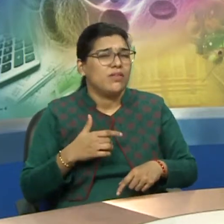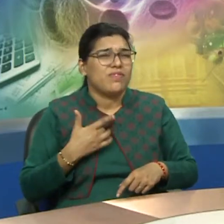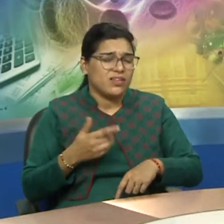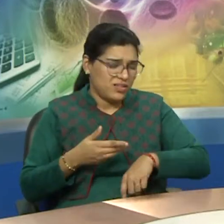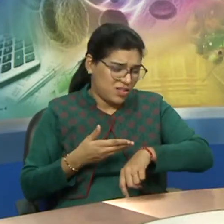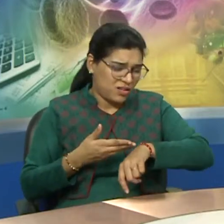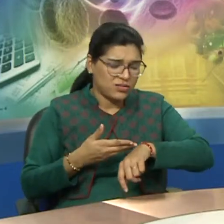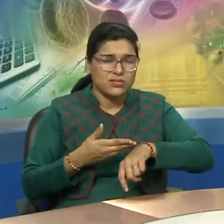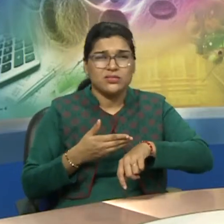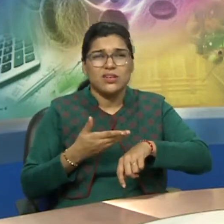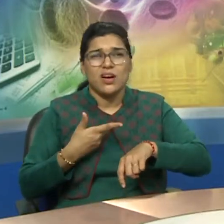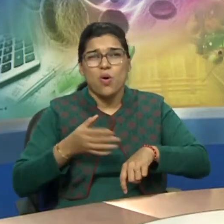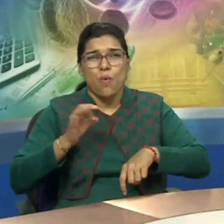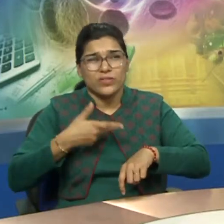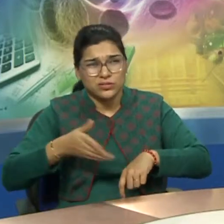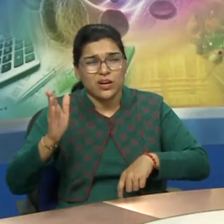never mock them.